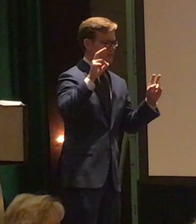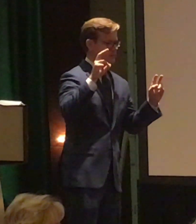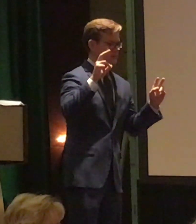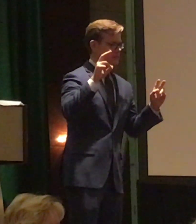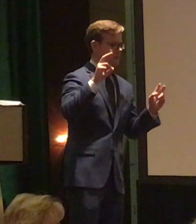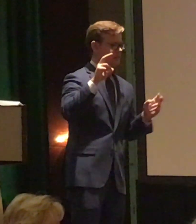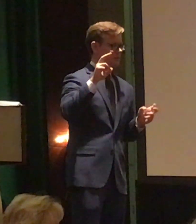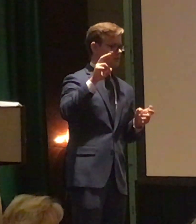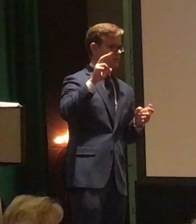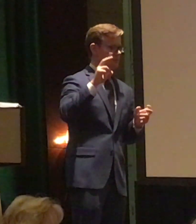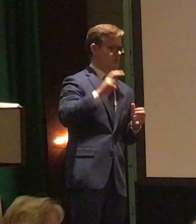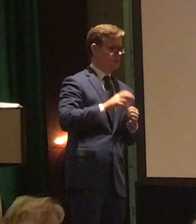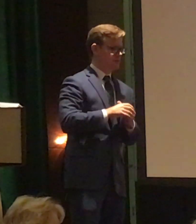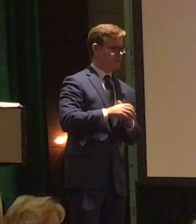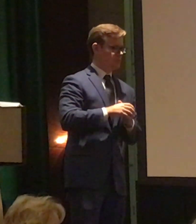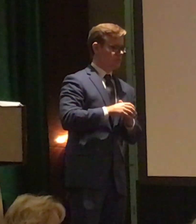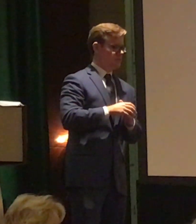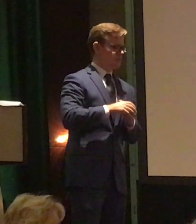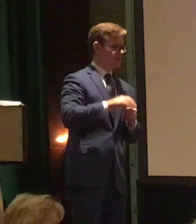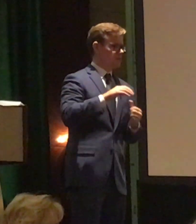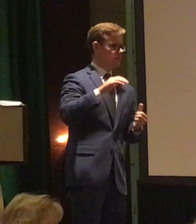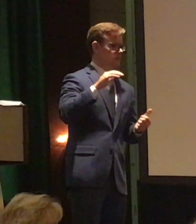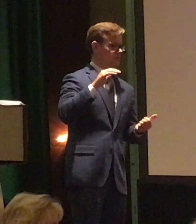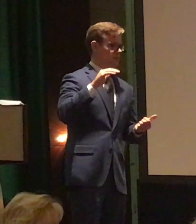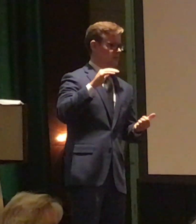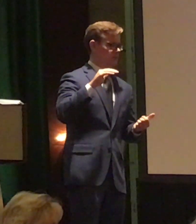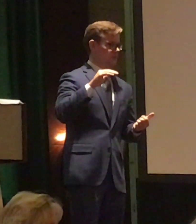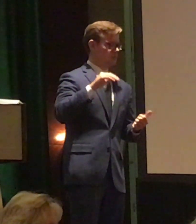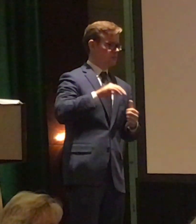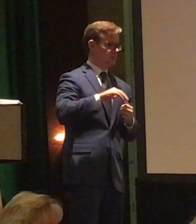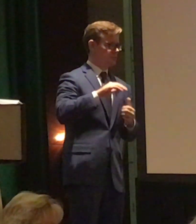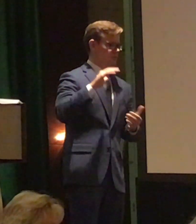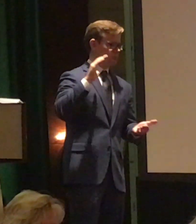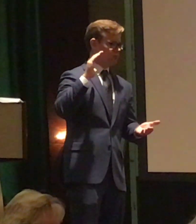Perhaps we could write some language.